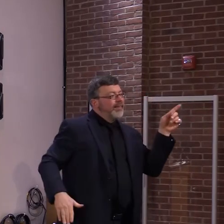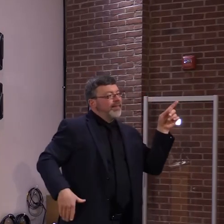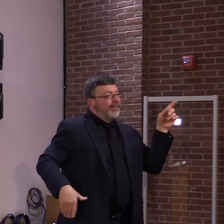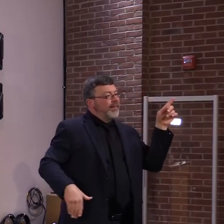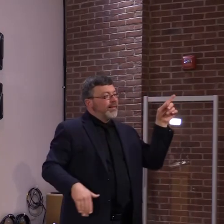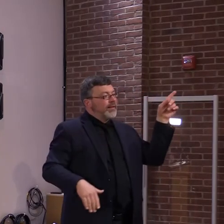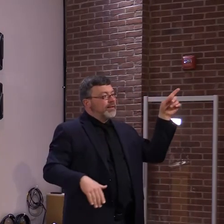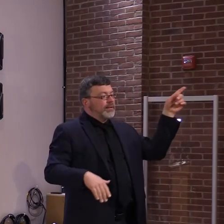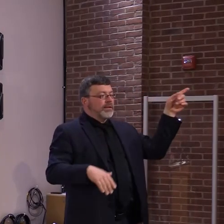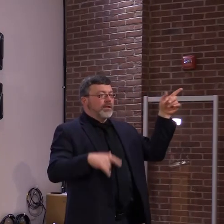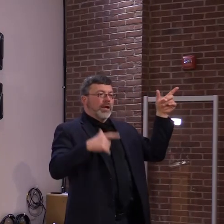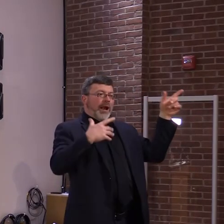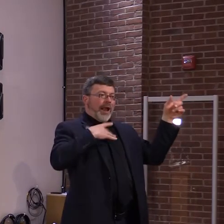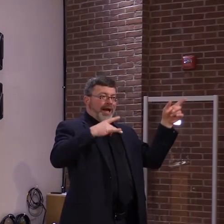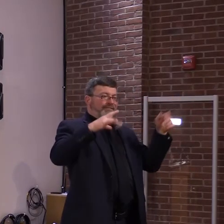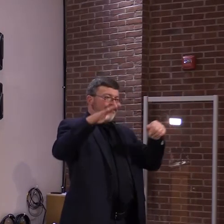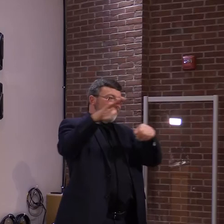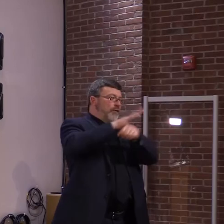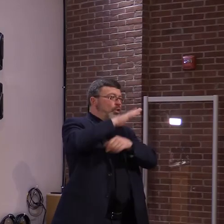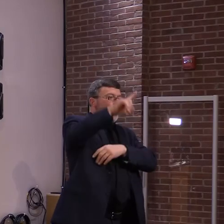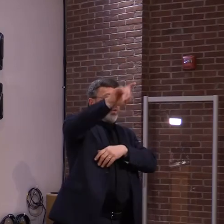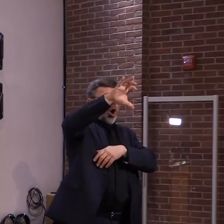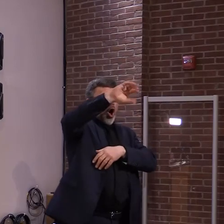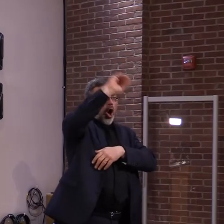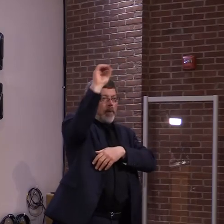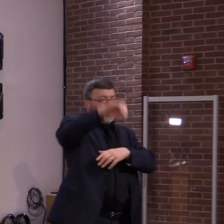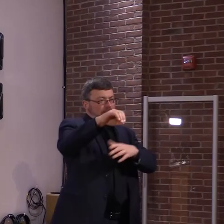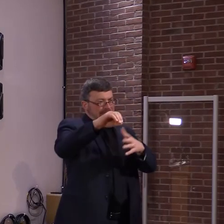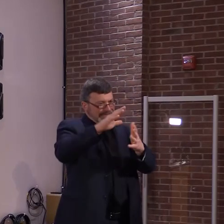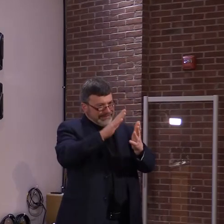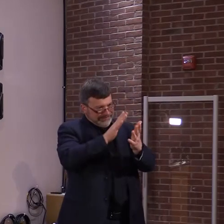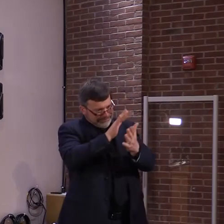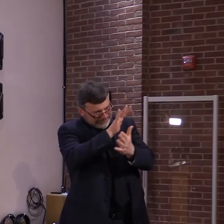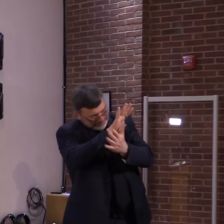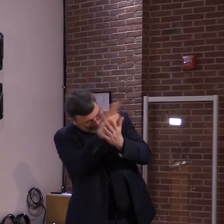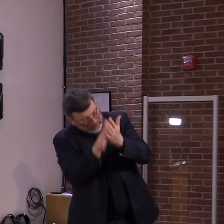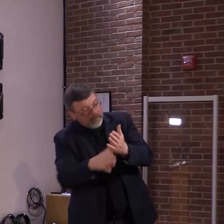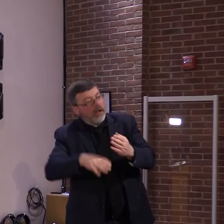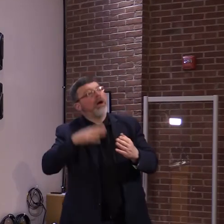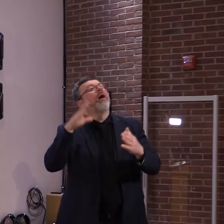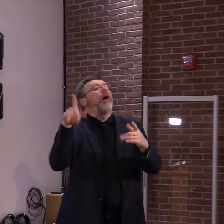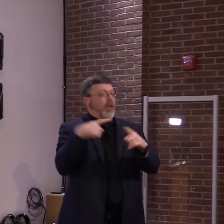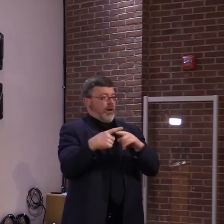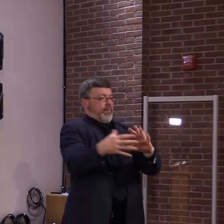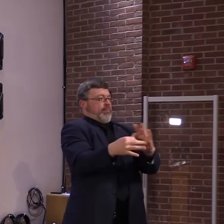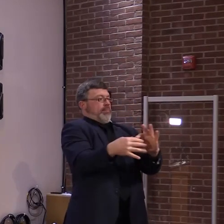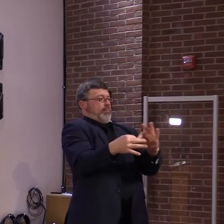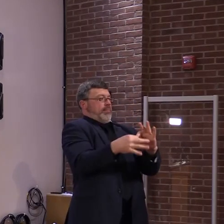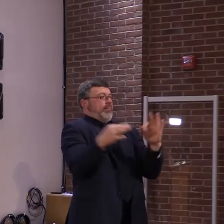that. But we should expect to hear that, I would believe, in the not too distant future.